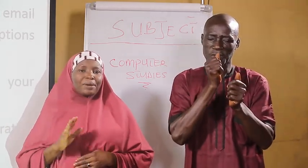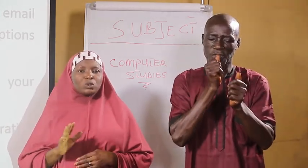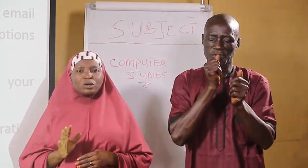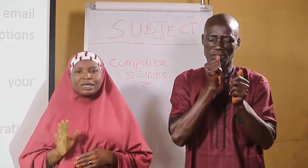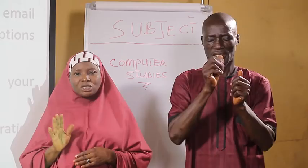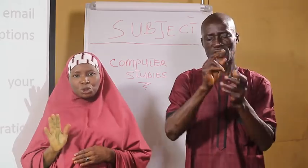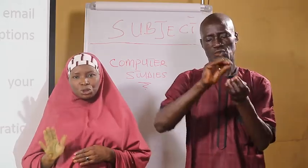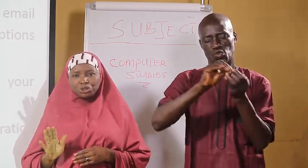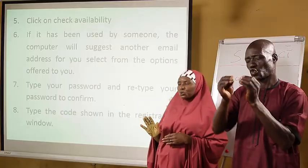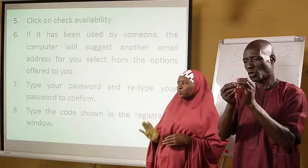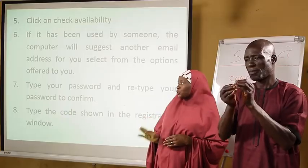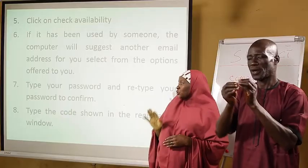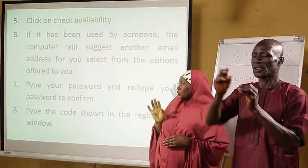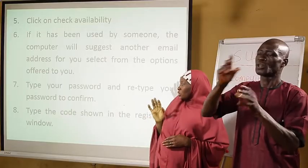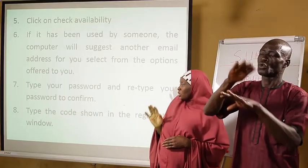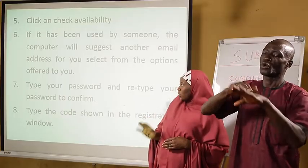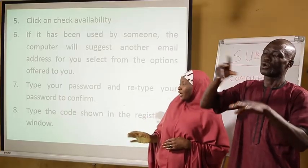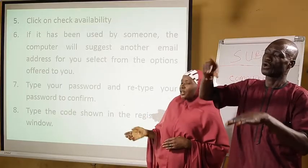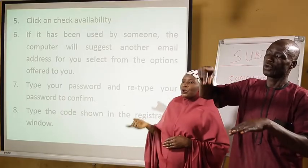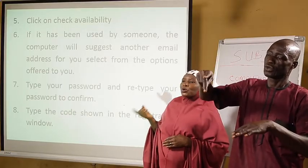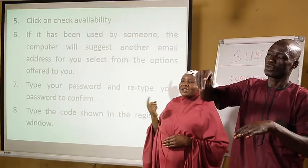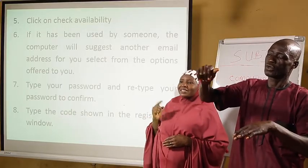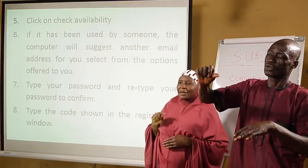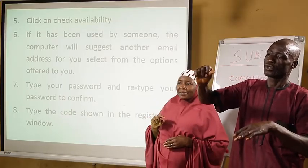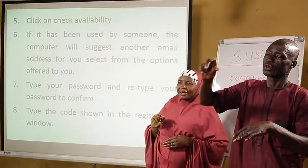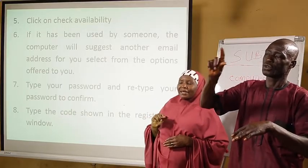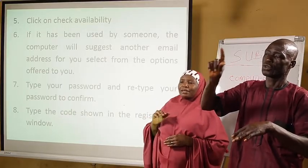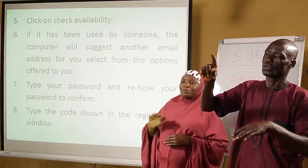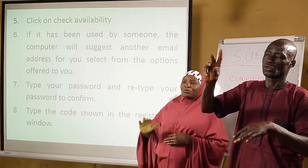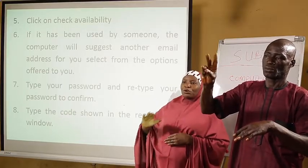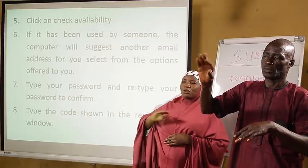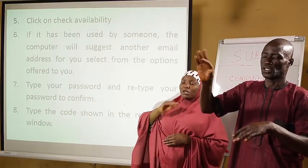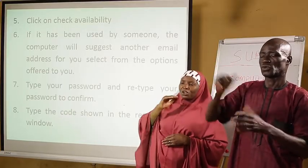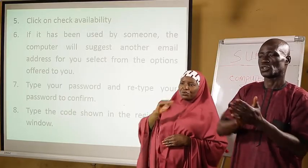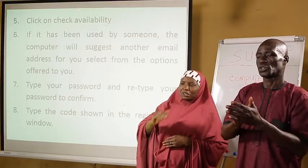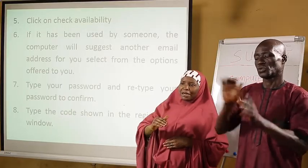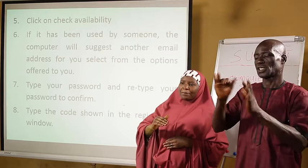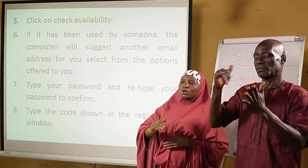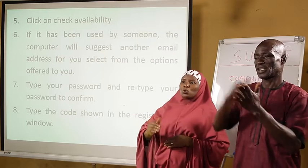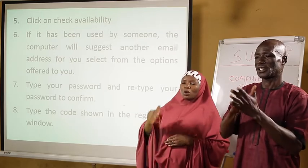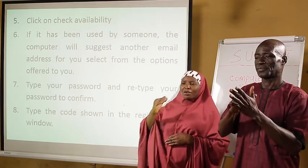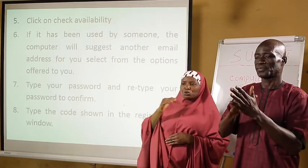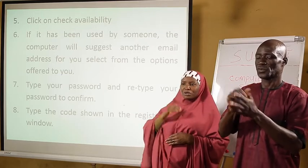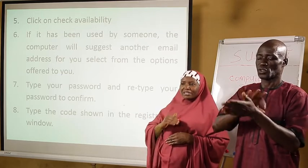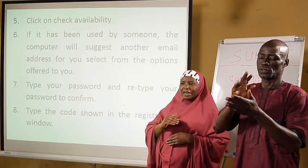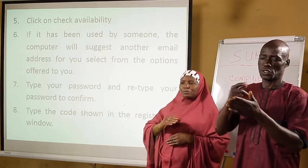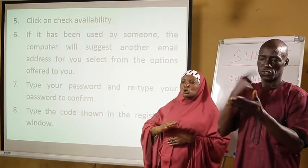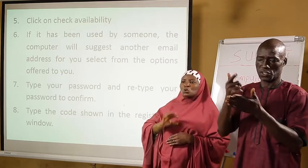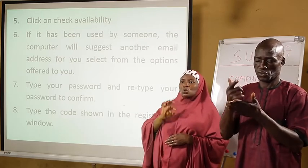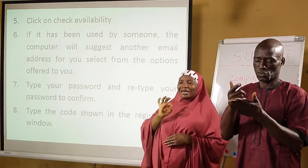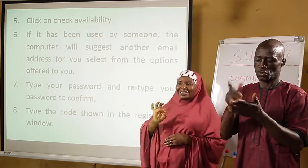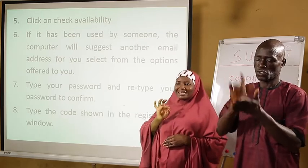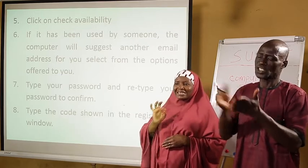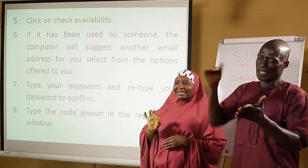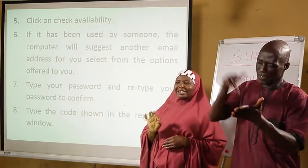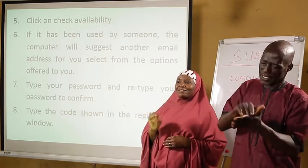the password that suits you. And you retype again. If you type, you have to retype